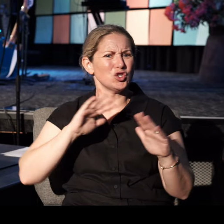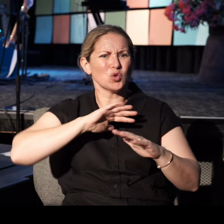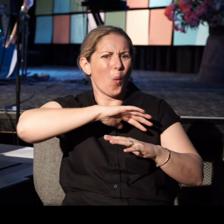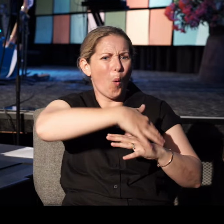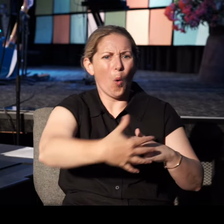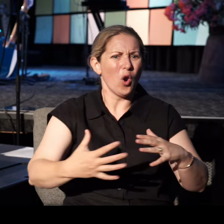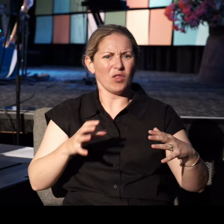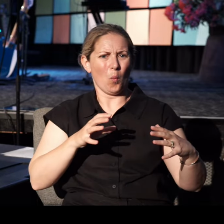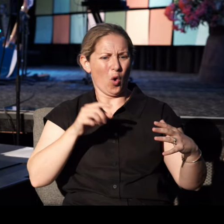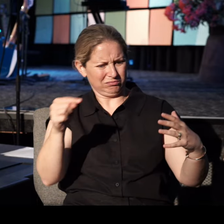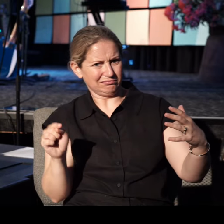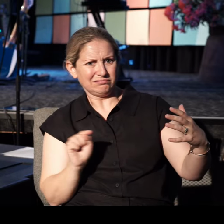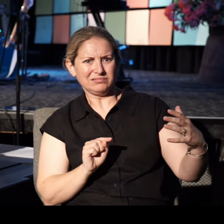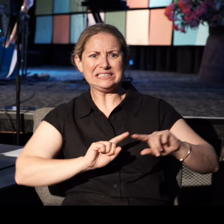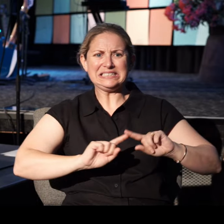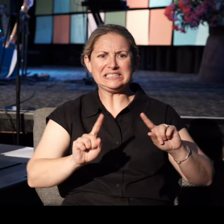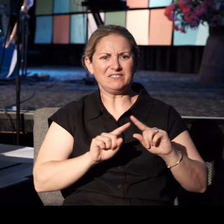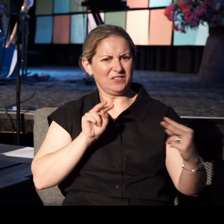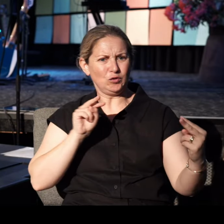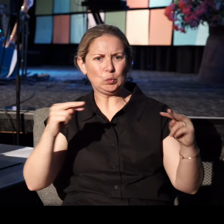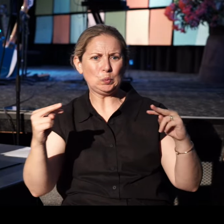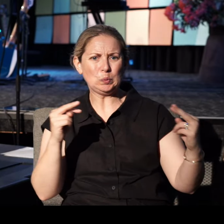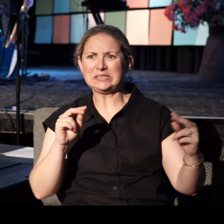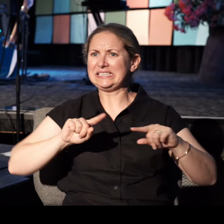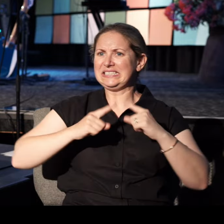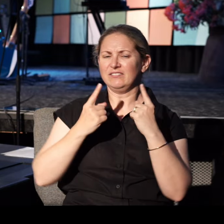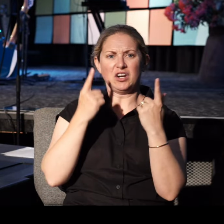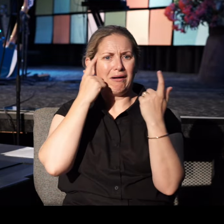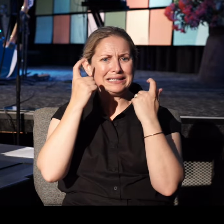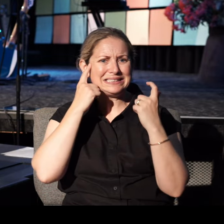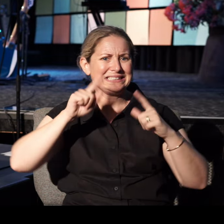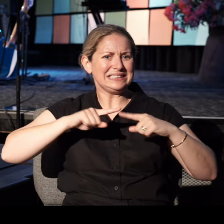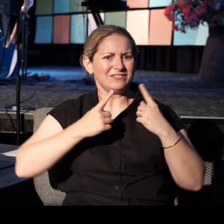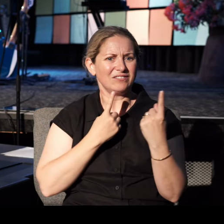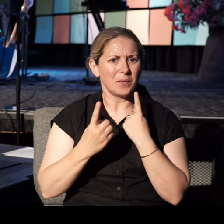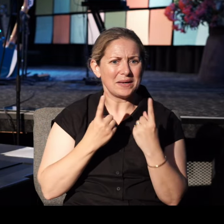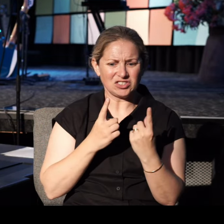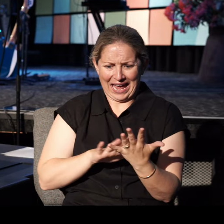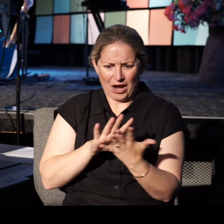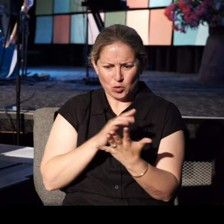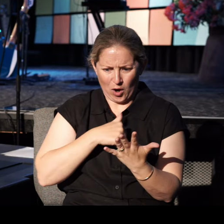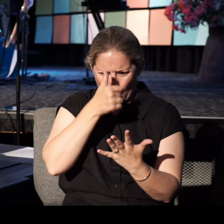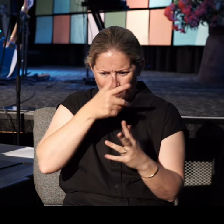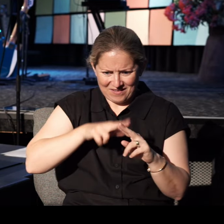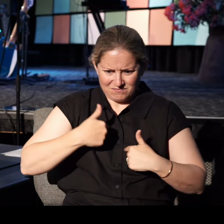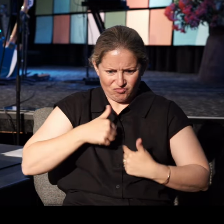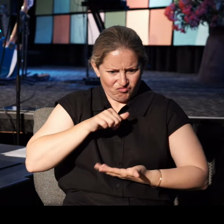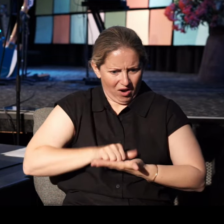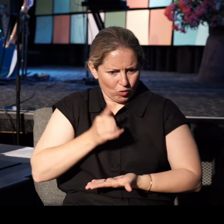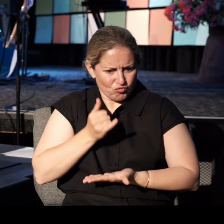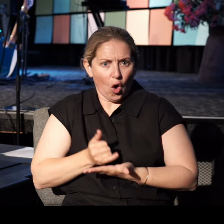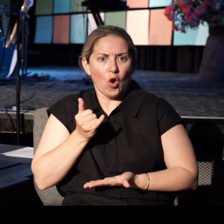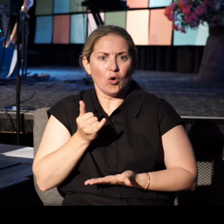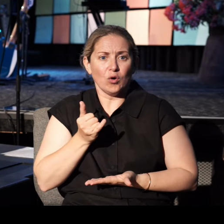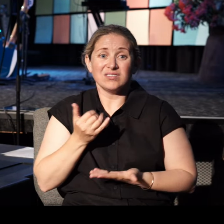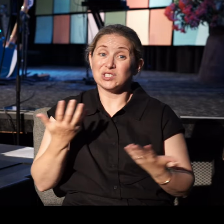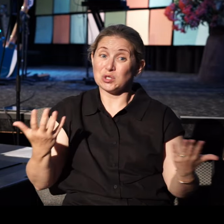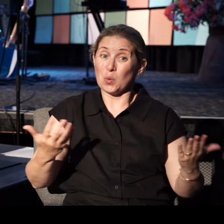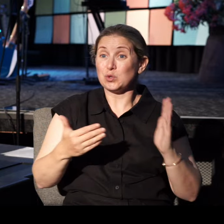different theology, different understandings, different views of things. How do we know whether we're the one? You see, this is the... So for us, it's a different experience as we read this